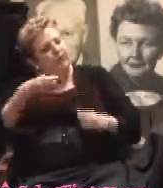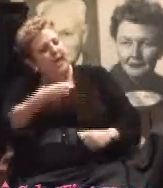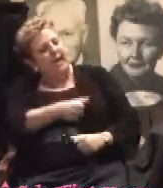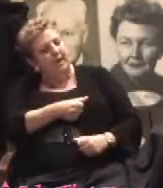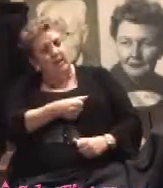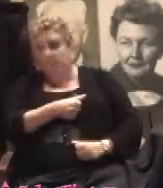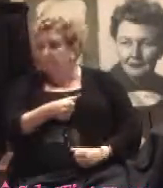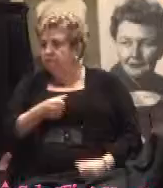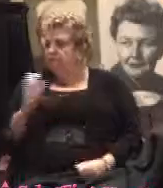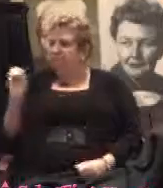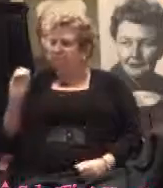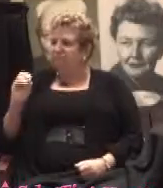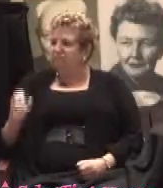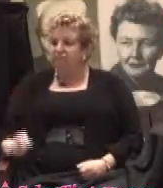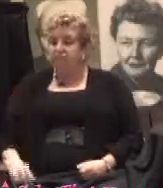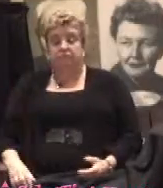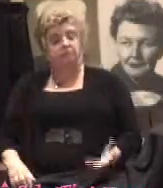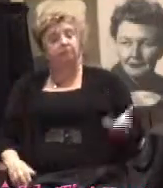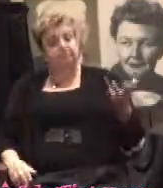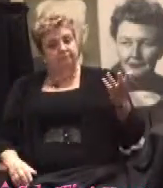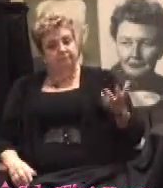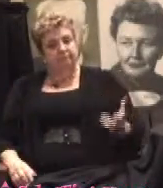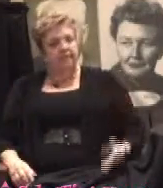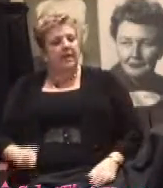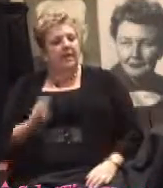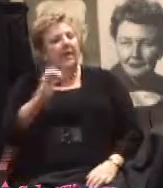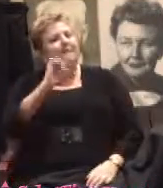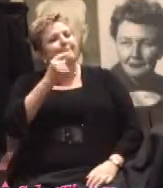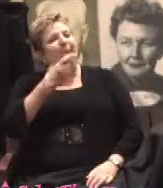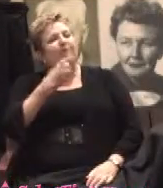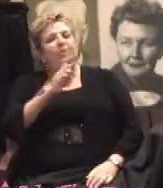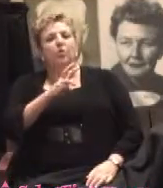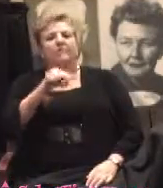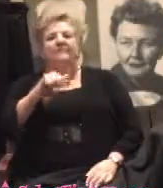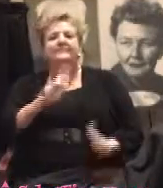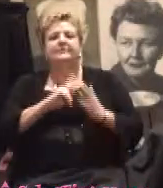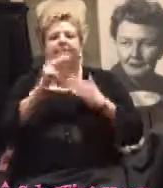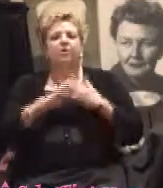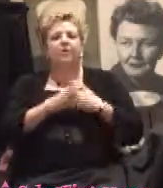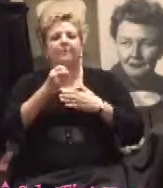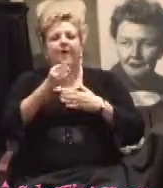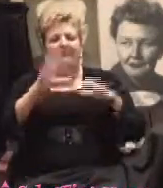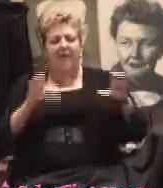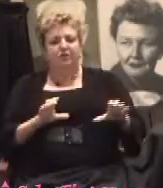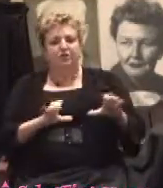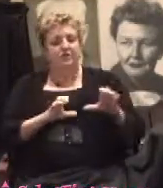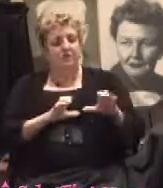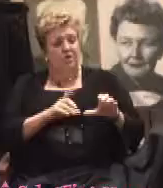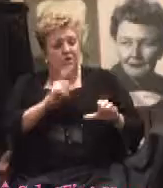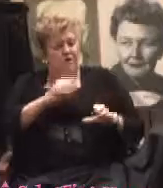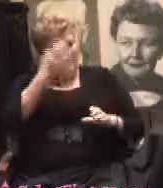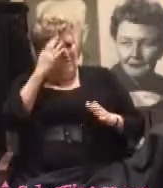any. And he said, Matthew, this is a program of action. You must know that. You go to 7 gazillion meetings a